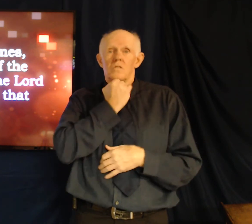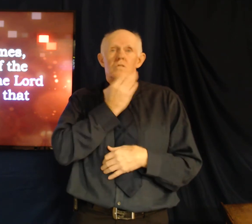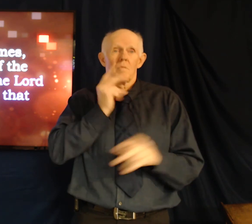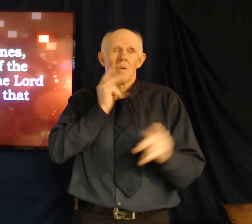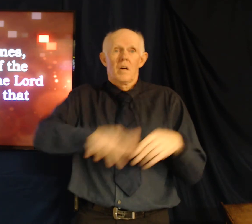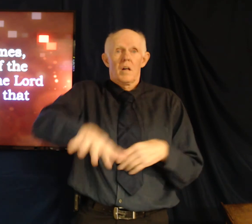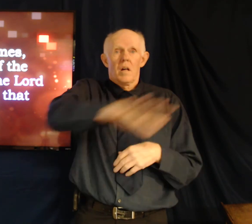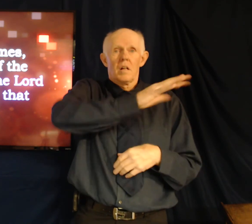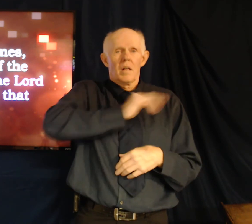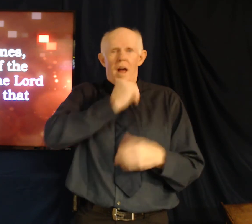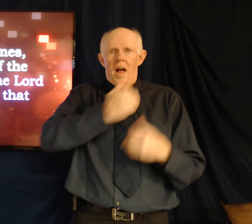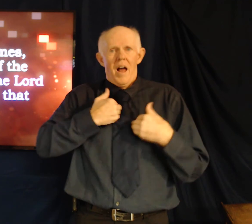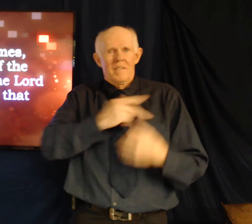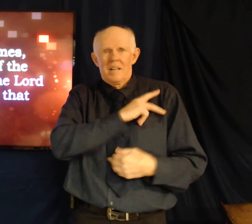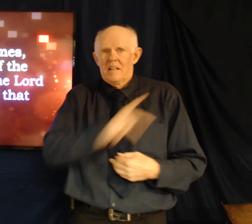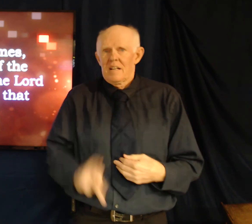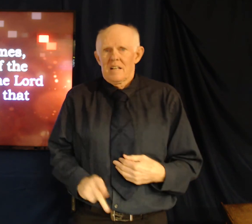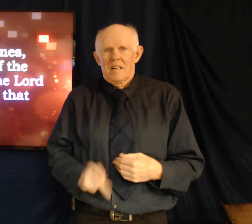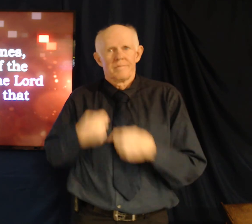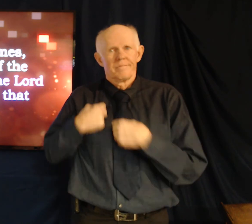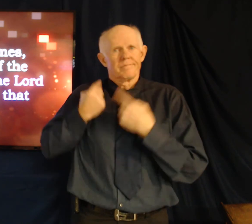The Israelites. Didn't have a king.